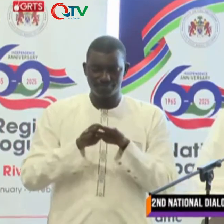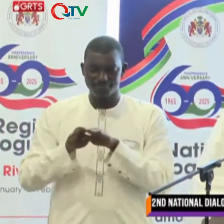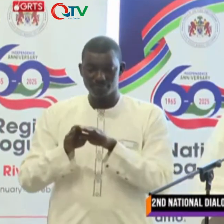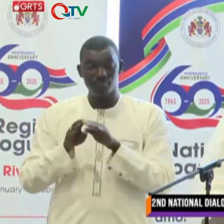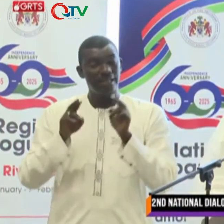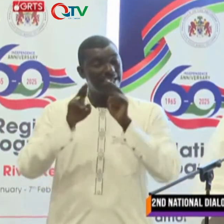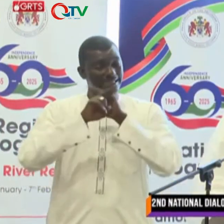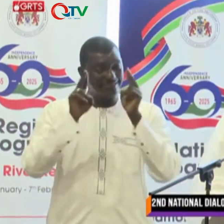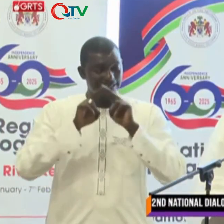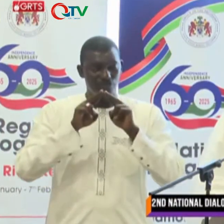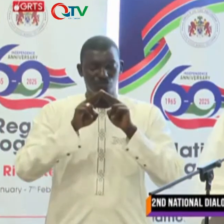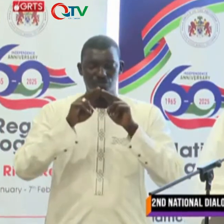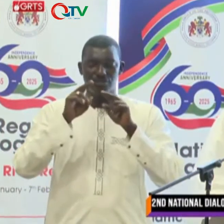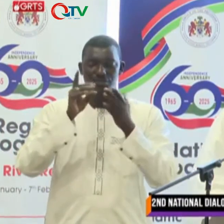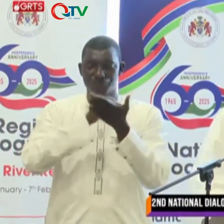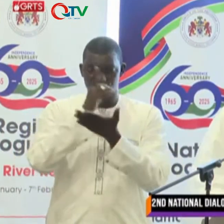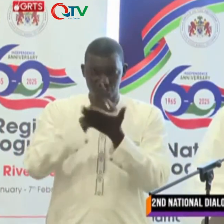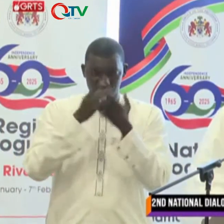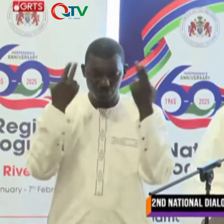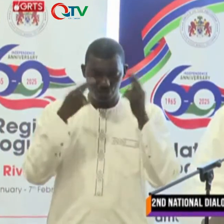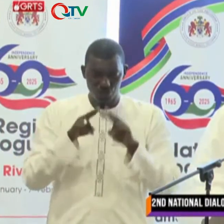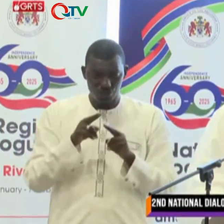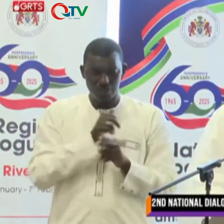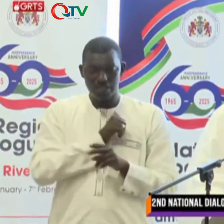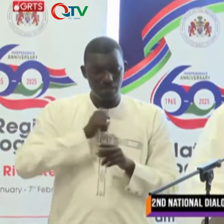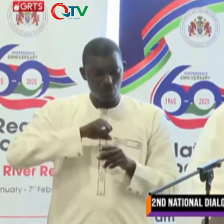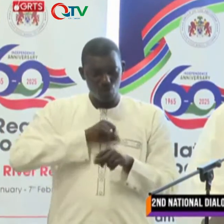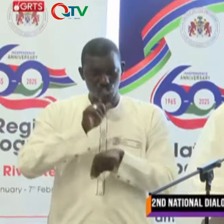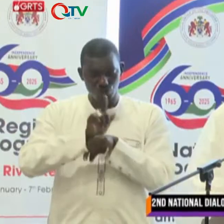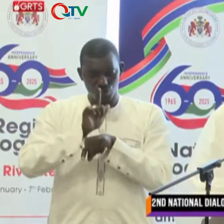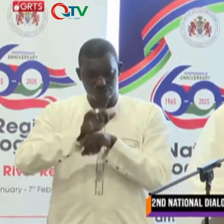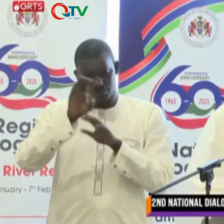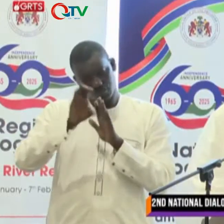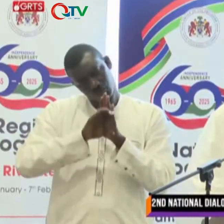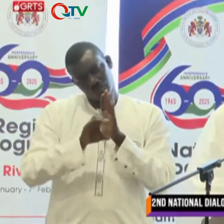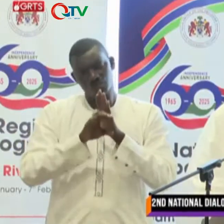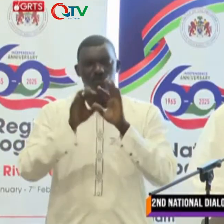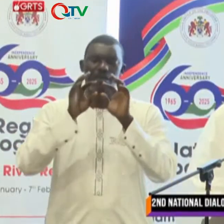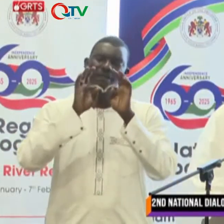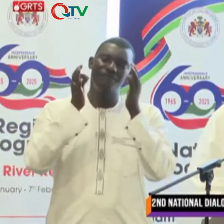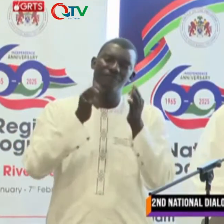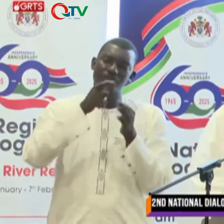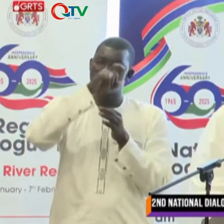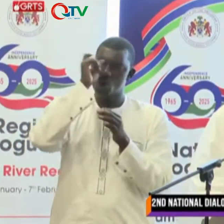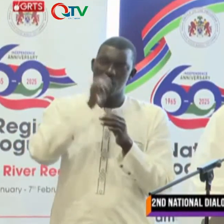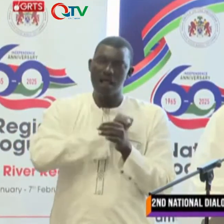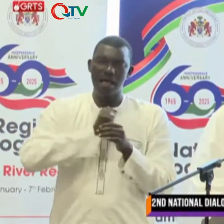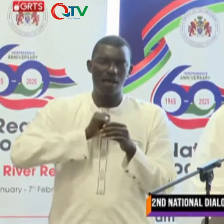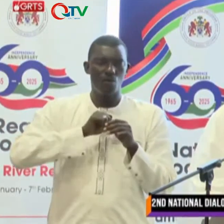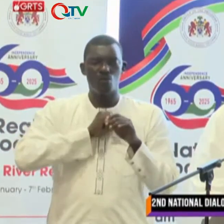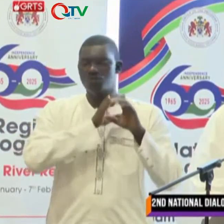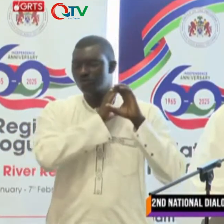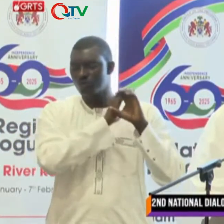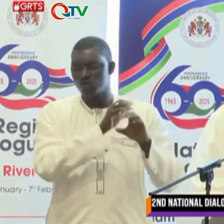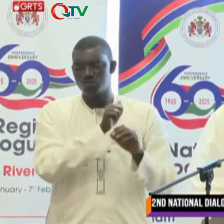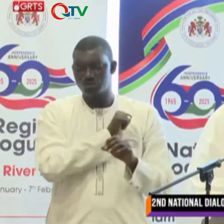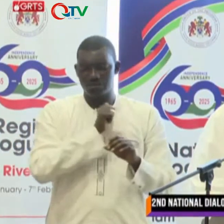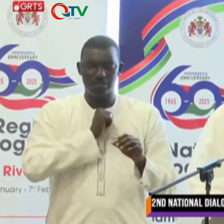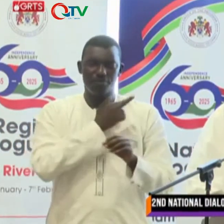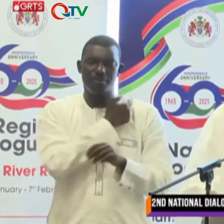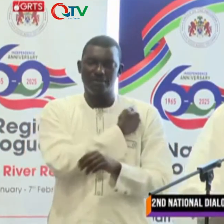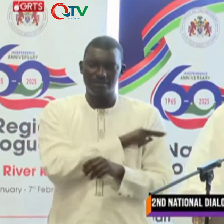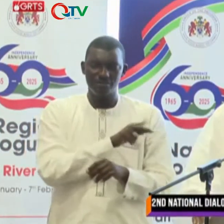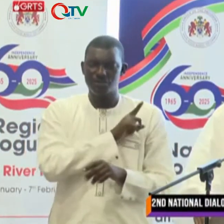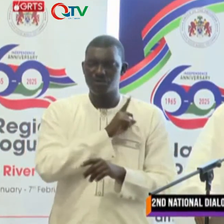international legal framework, our local constitutional framework, our culture, our religion, we